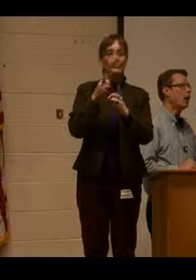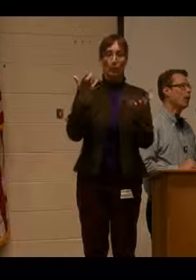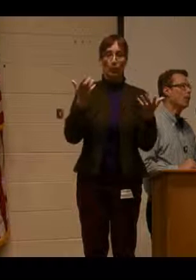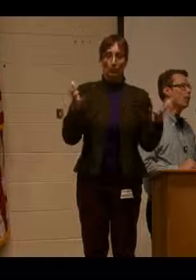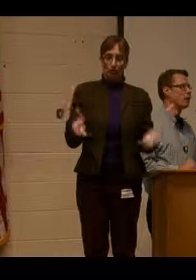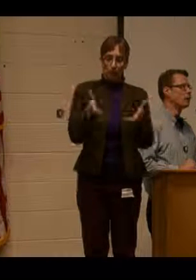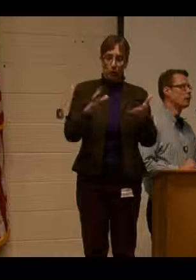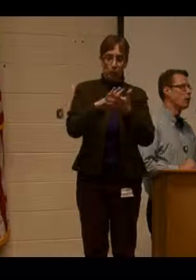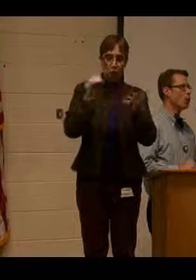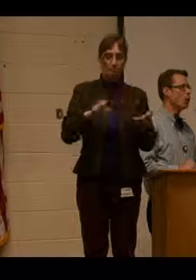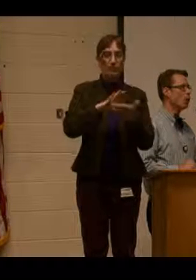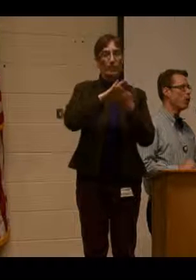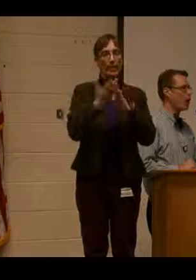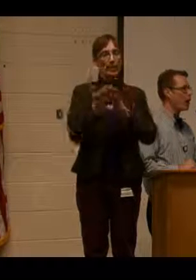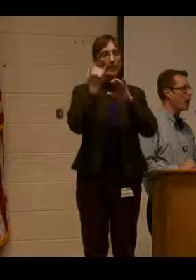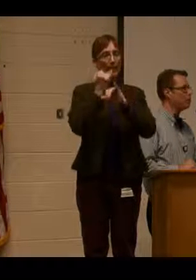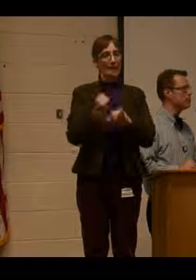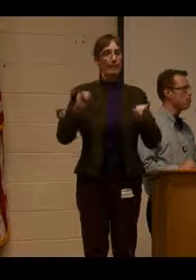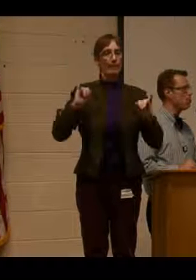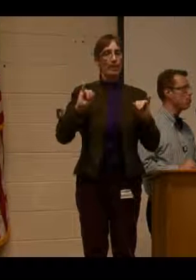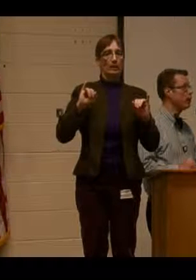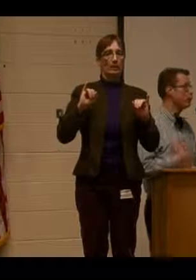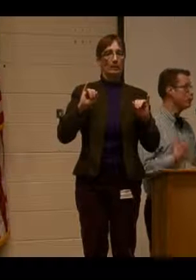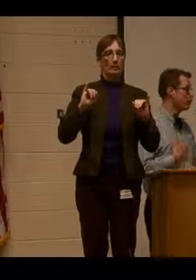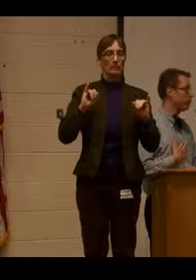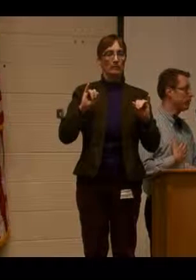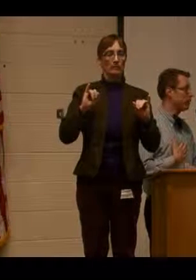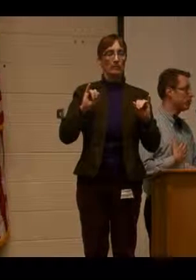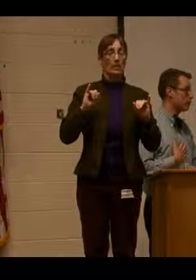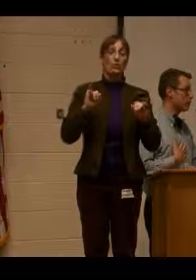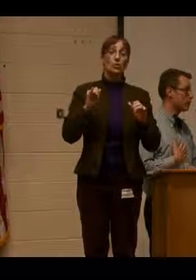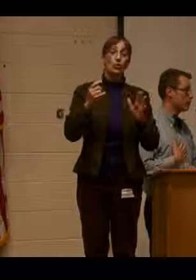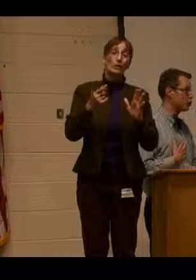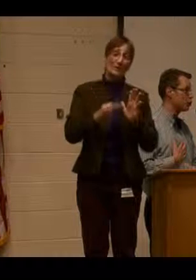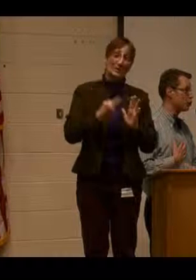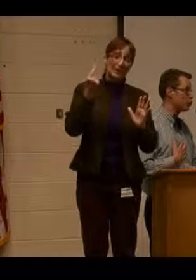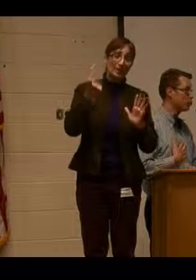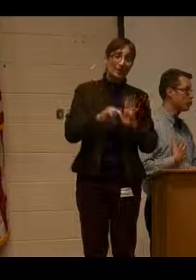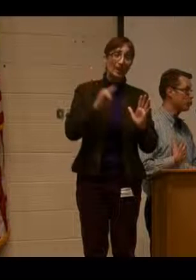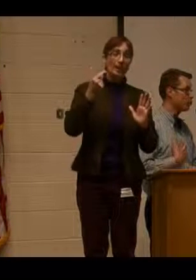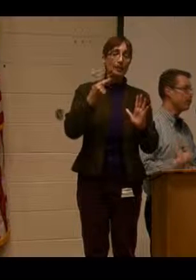are times that we do provide transportation for students.